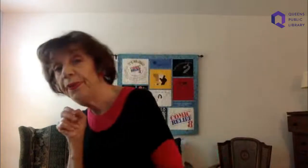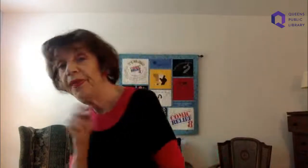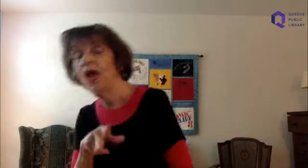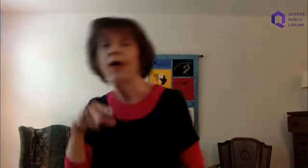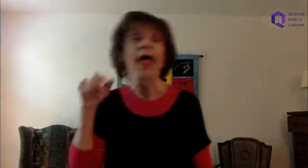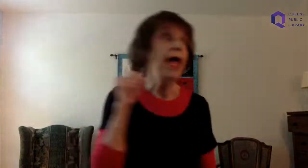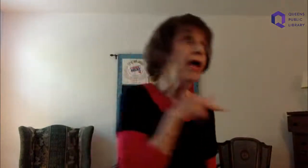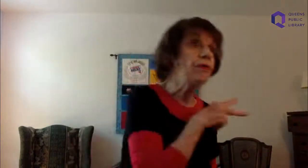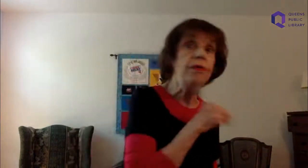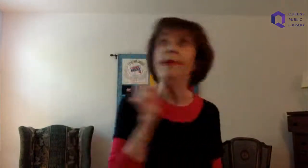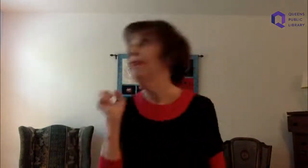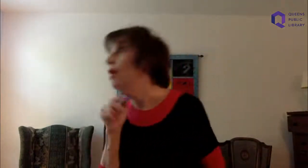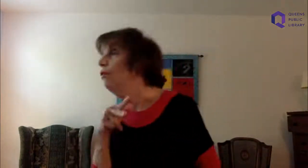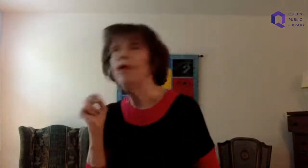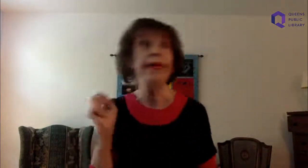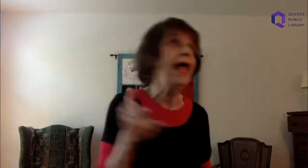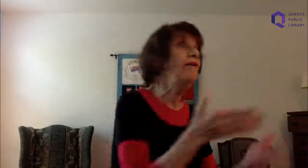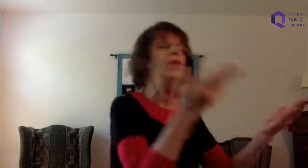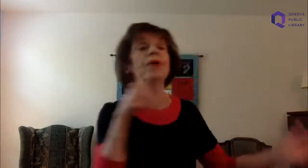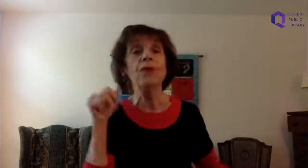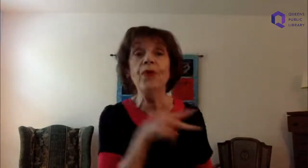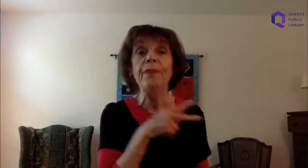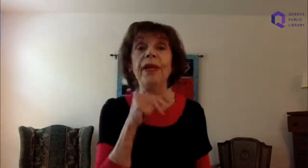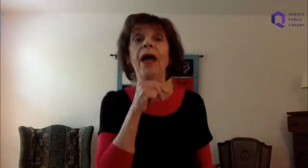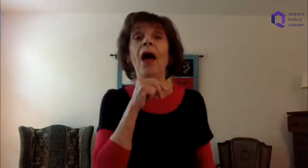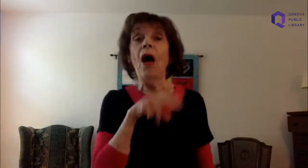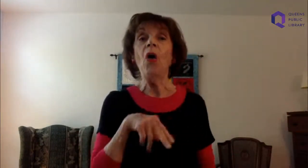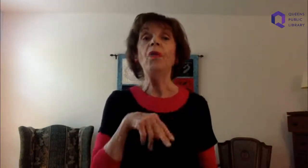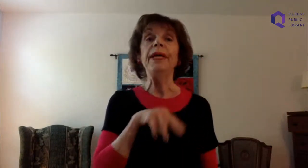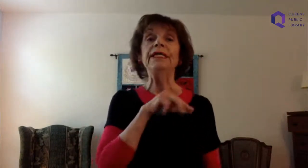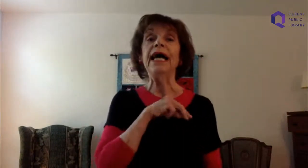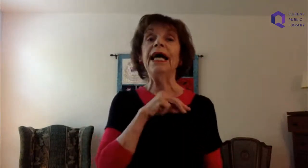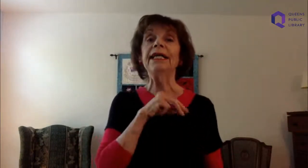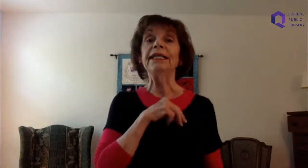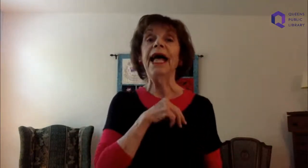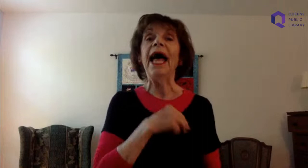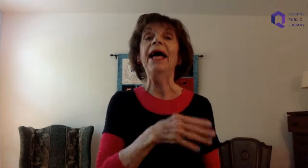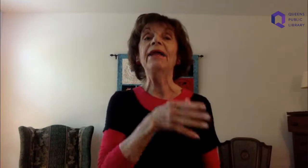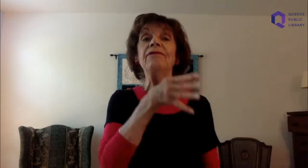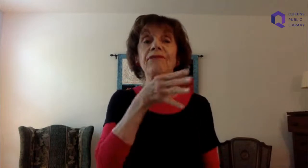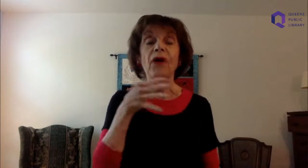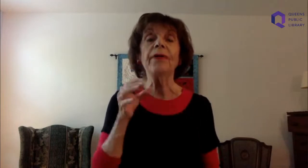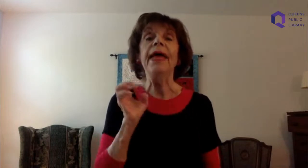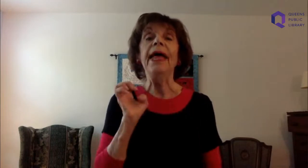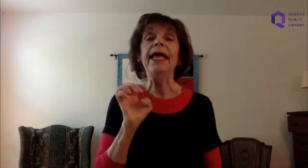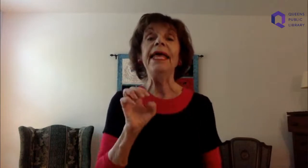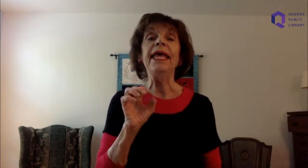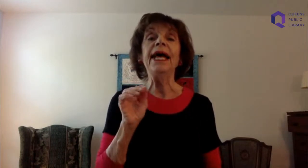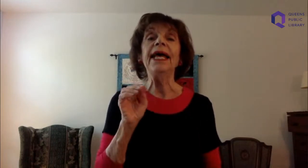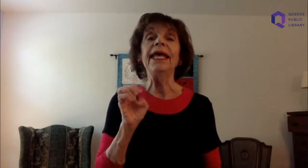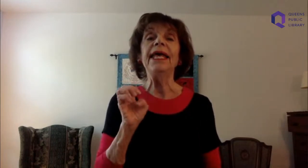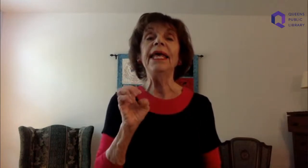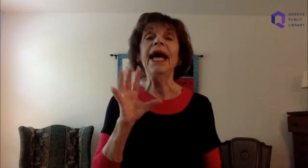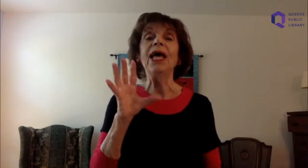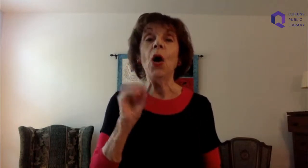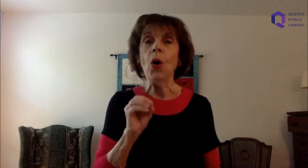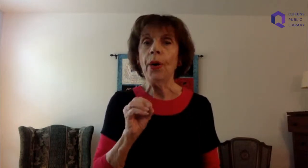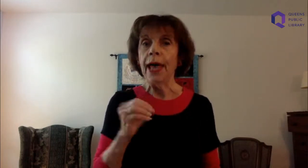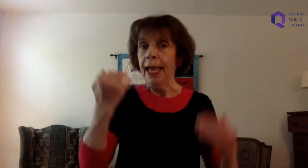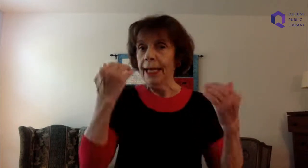there. Here a ribbit, there a ribbit, everywhere a ribbit. All McDonald had a farm. E-I-E-I-O. Now